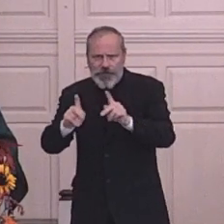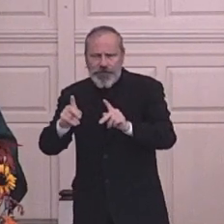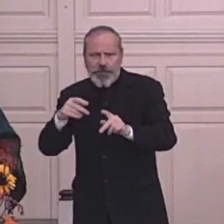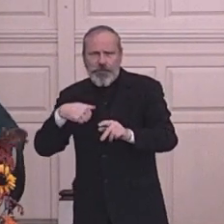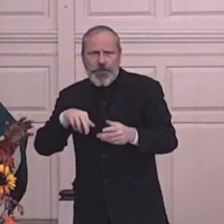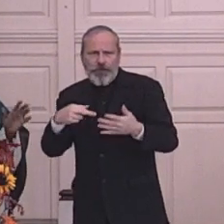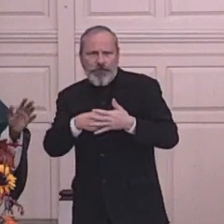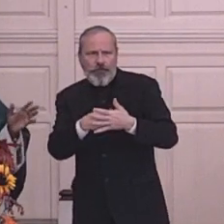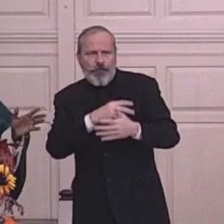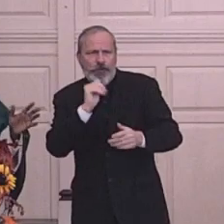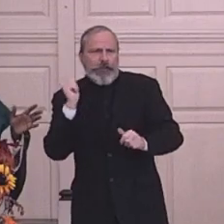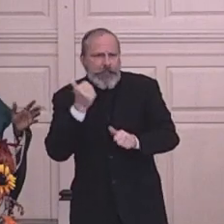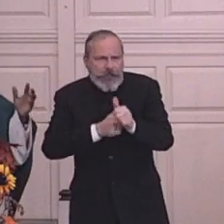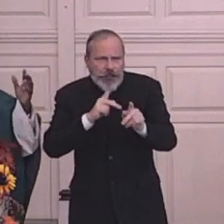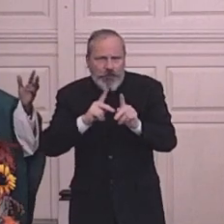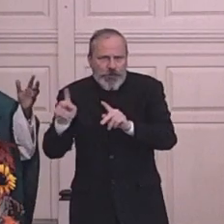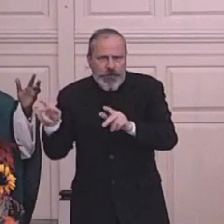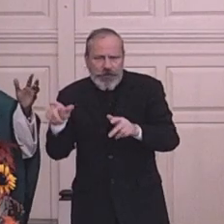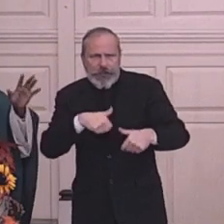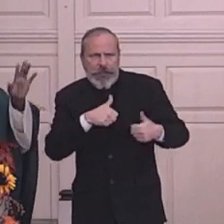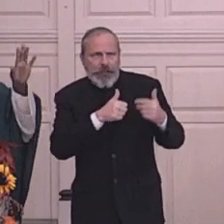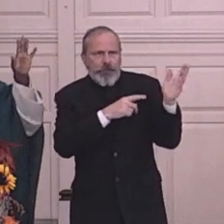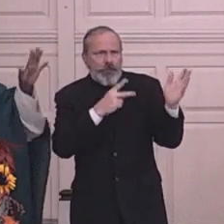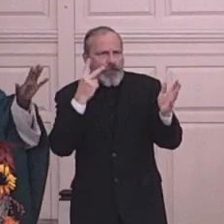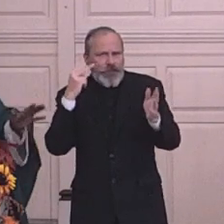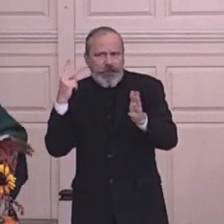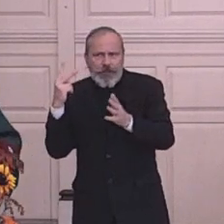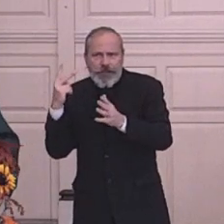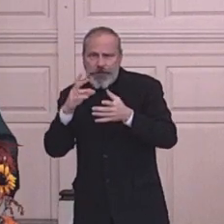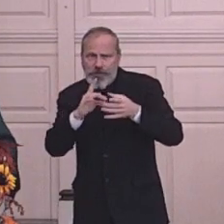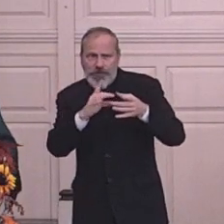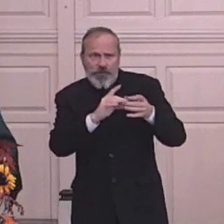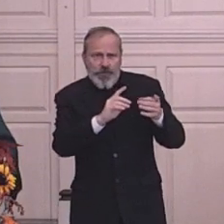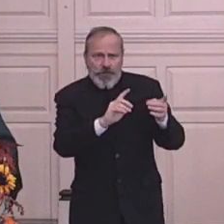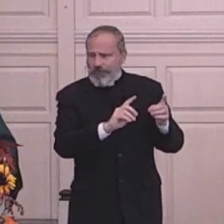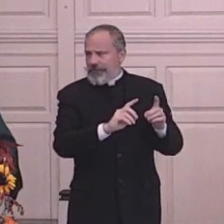you'll find many other people, again, their story wouldn't be different.